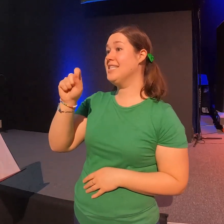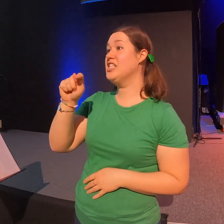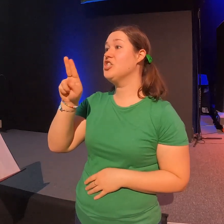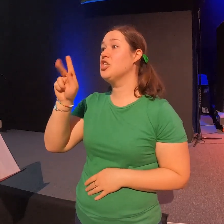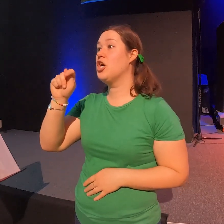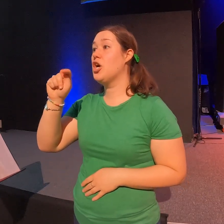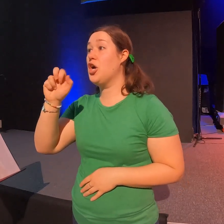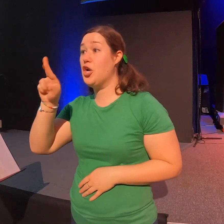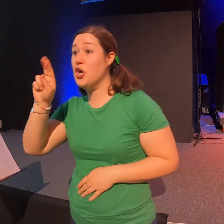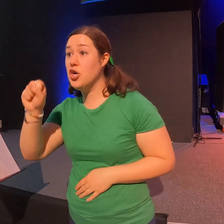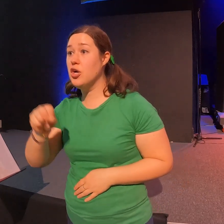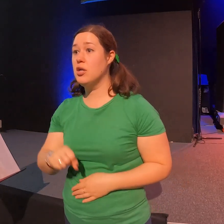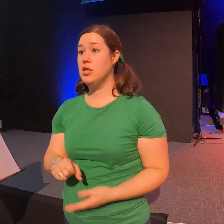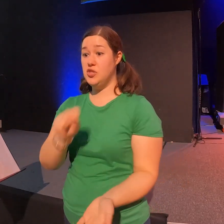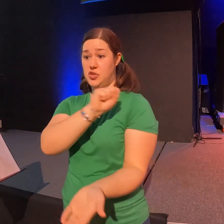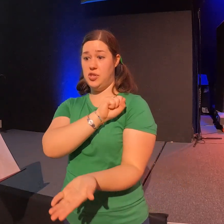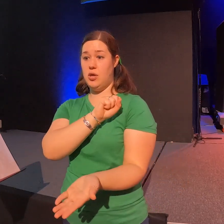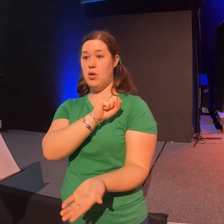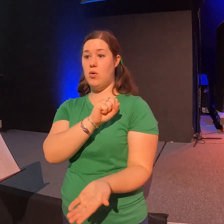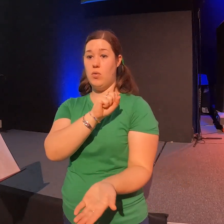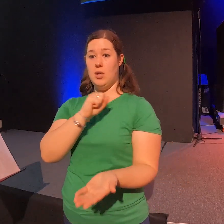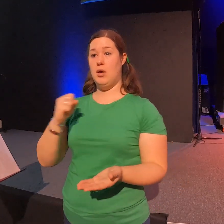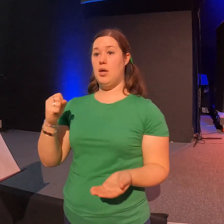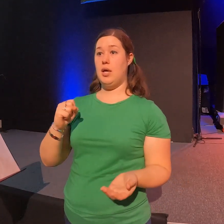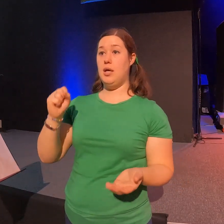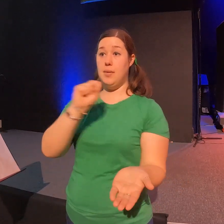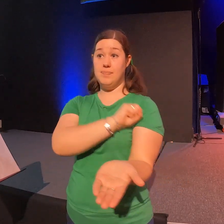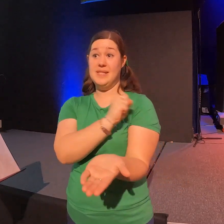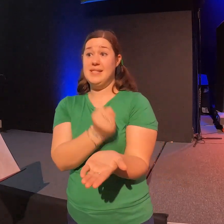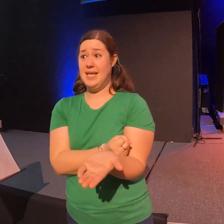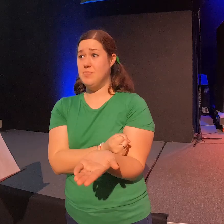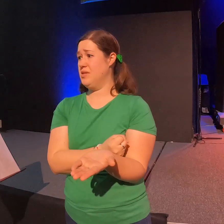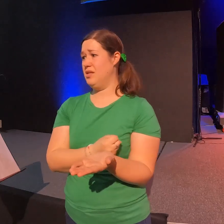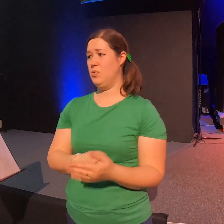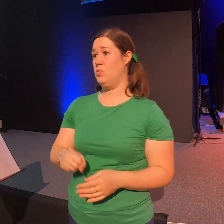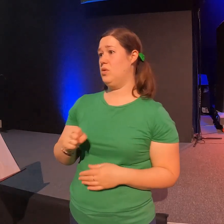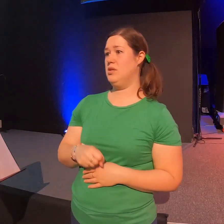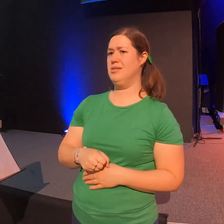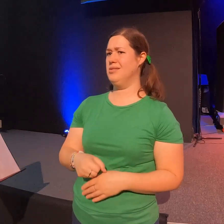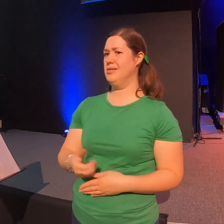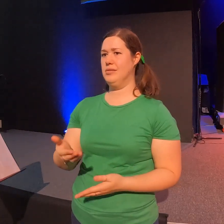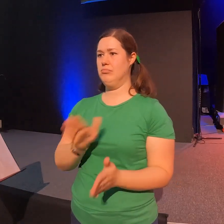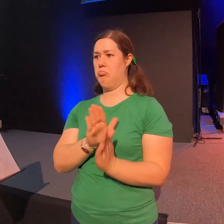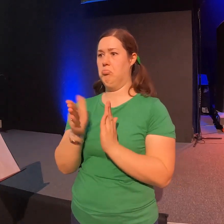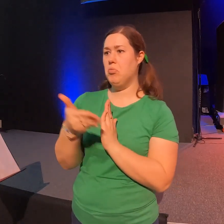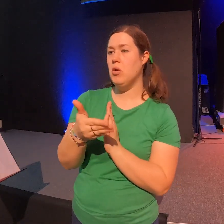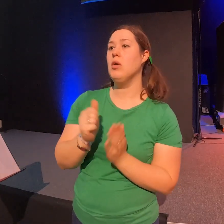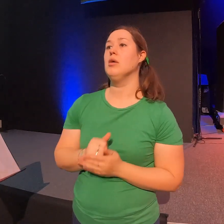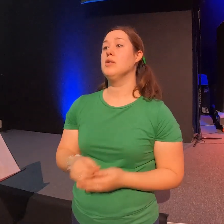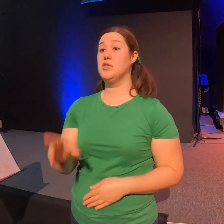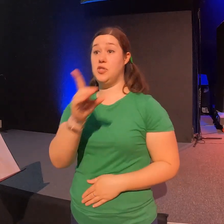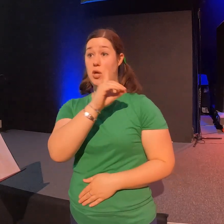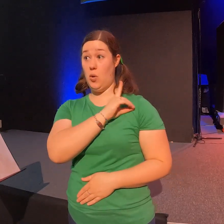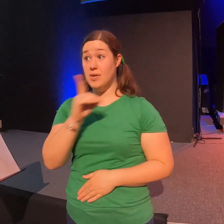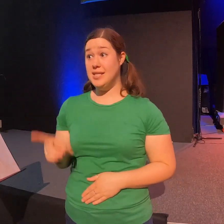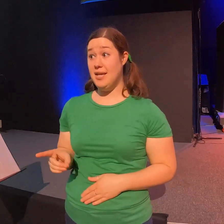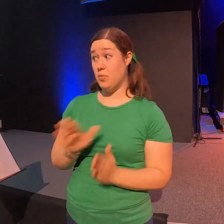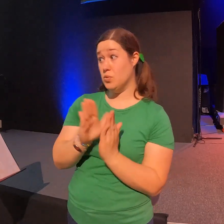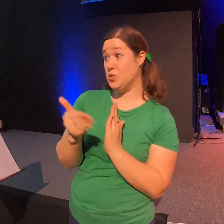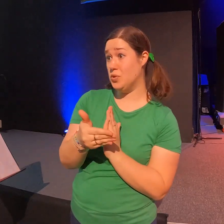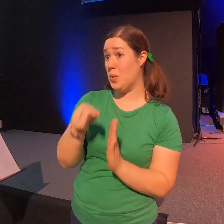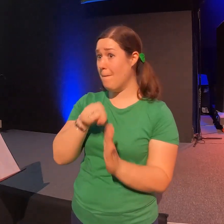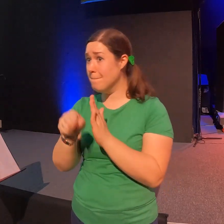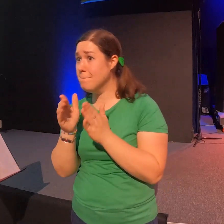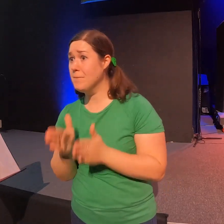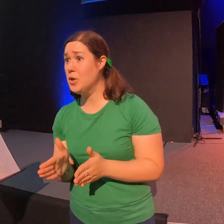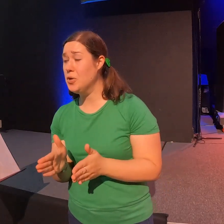a womanizer. Rahab was a prostitute. Jeremiah was too young. David was an adulterer and a murderer. Elijah was suicidal.